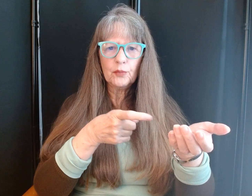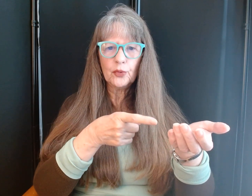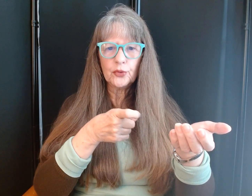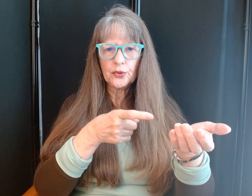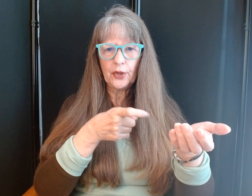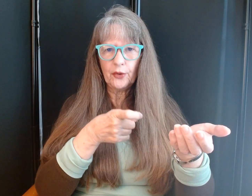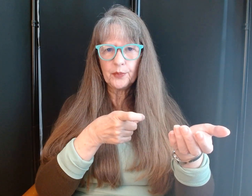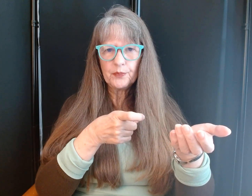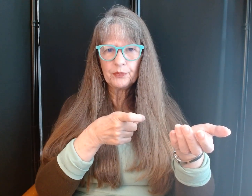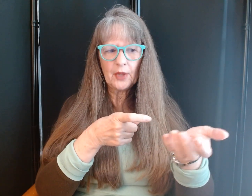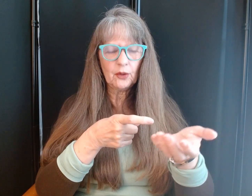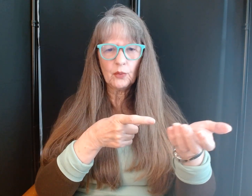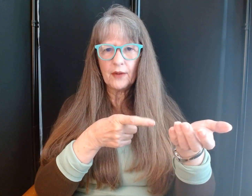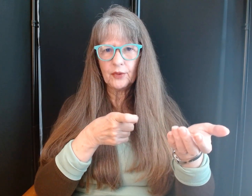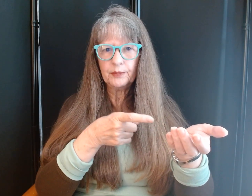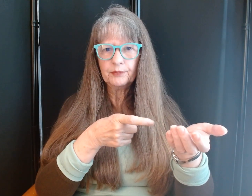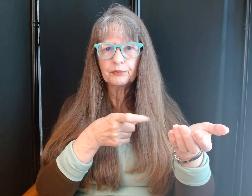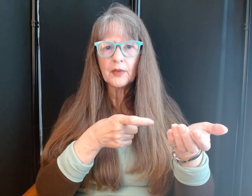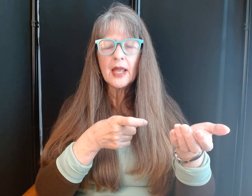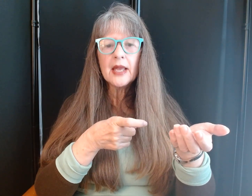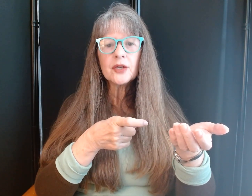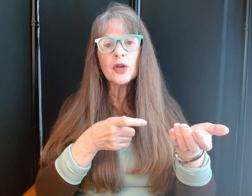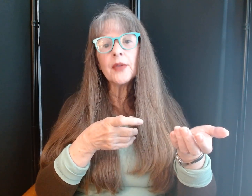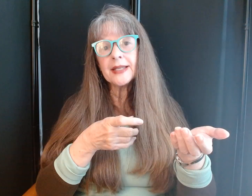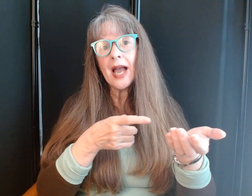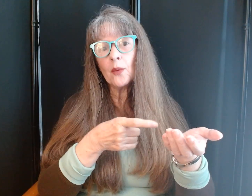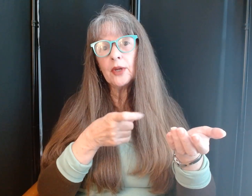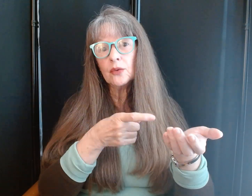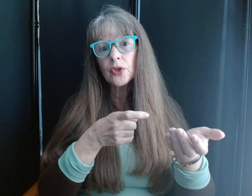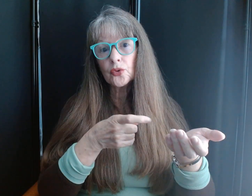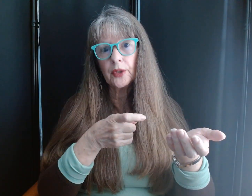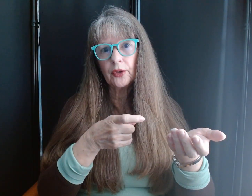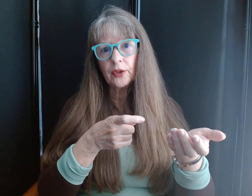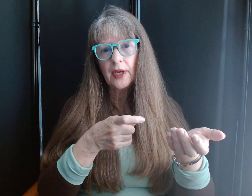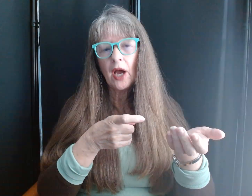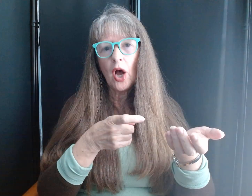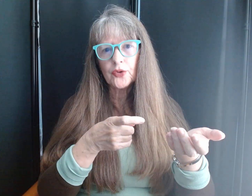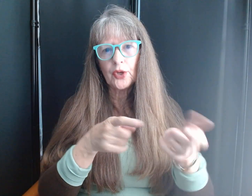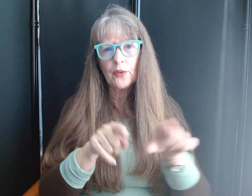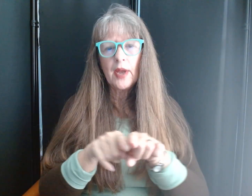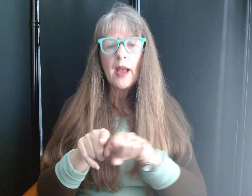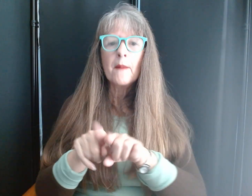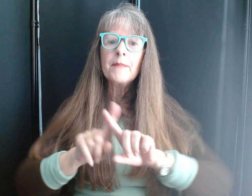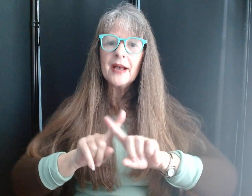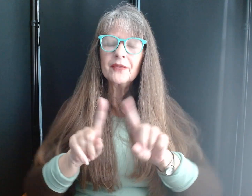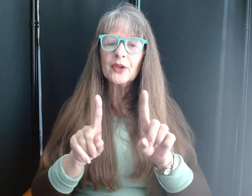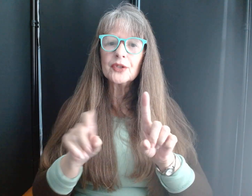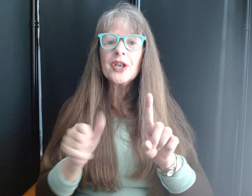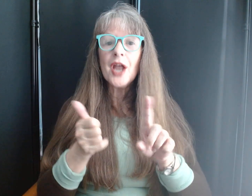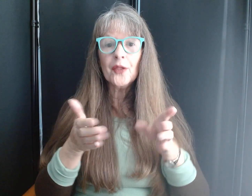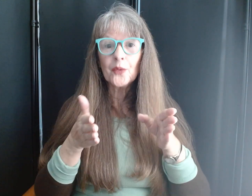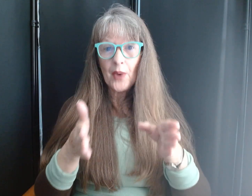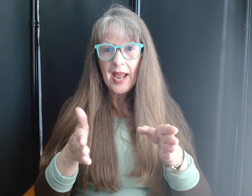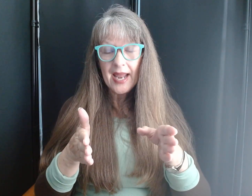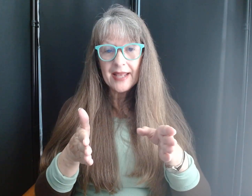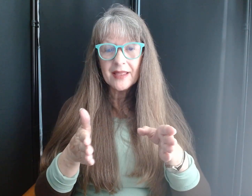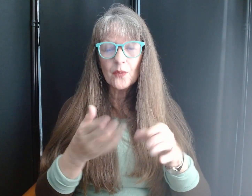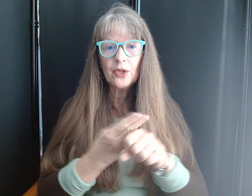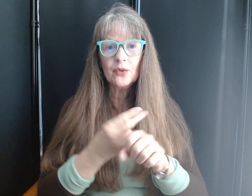pull the trigger like a rifle. So that's how we use trigger also. But there's another way that we use